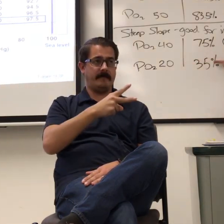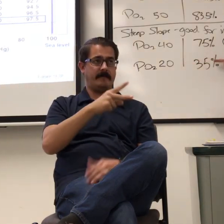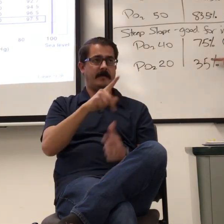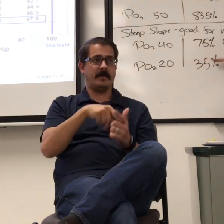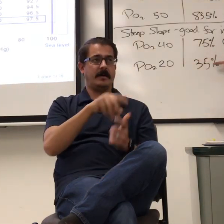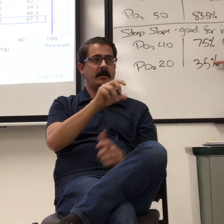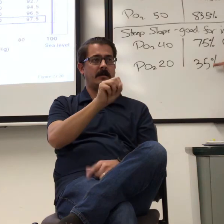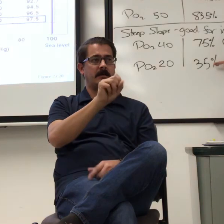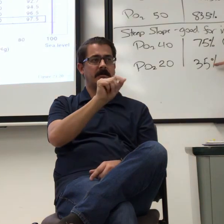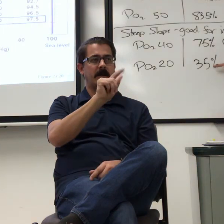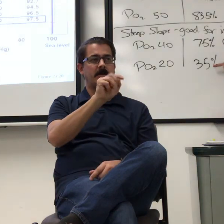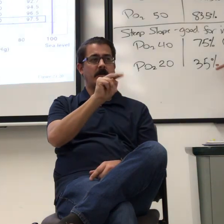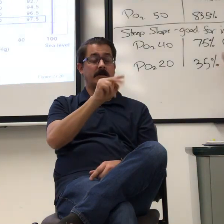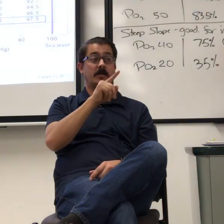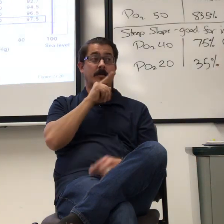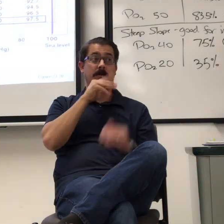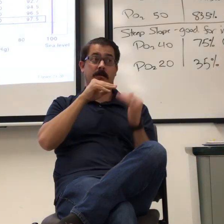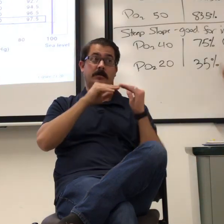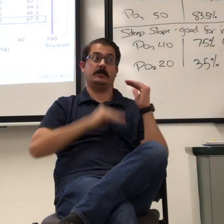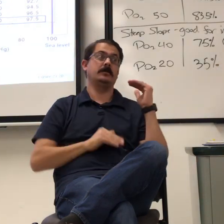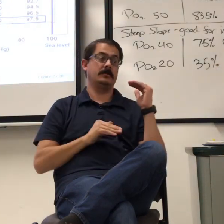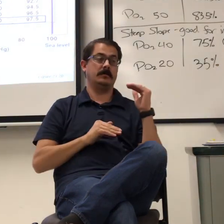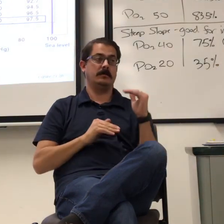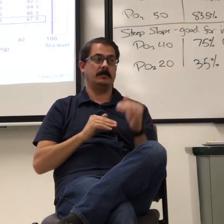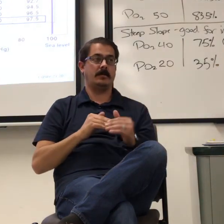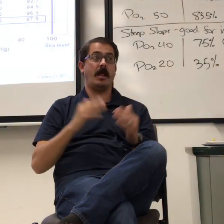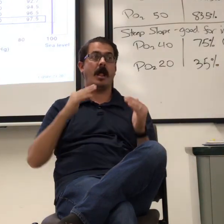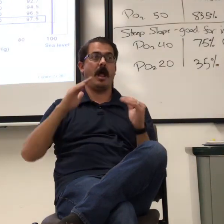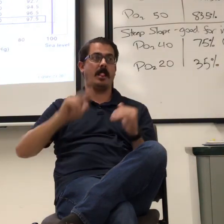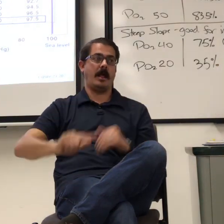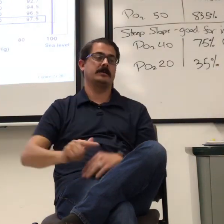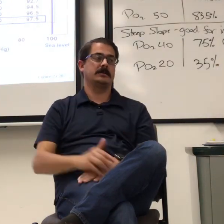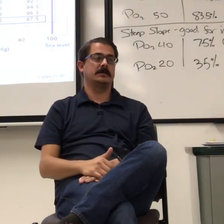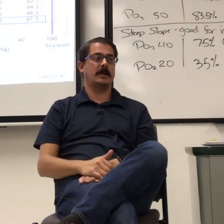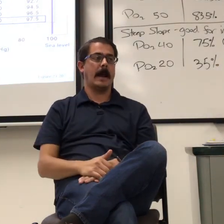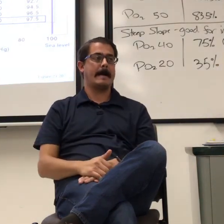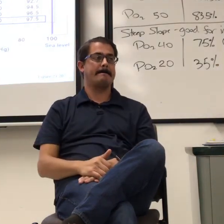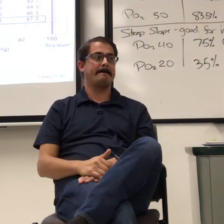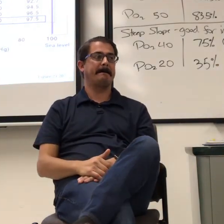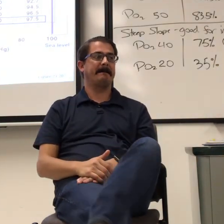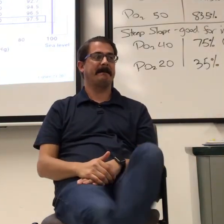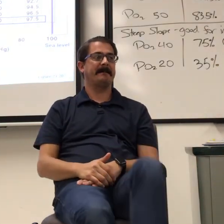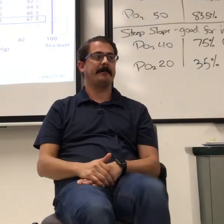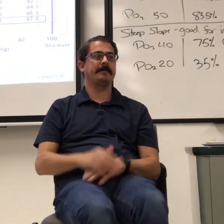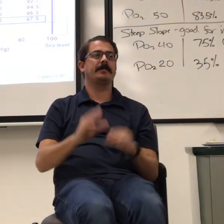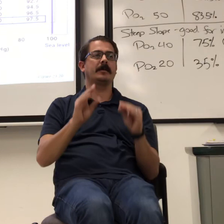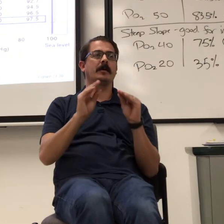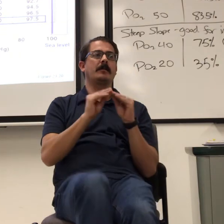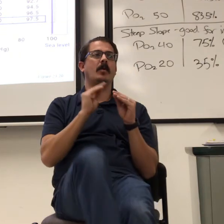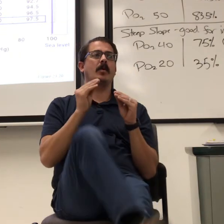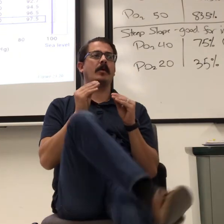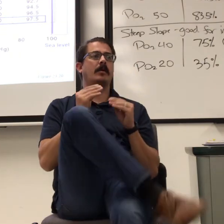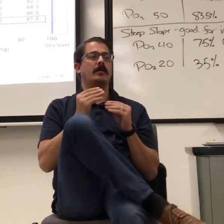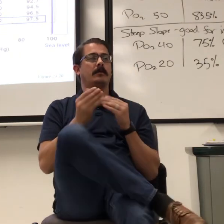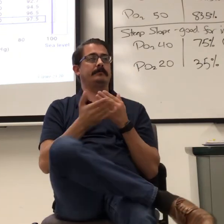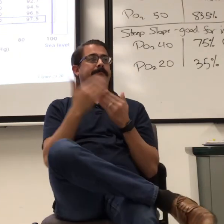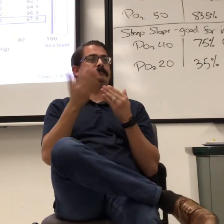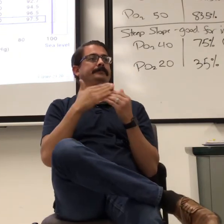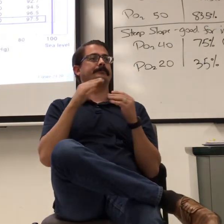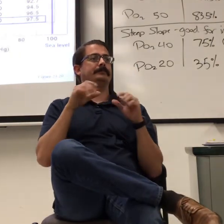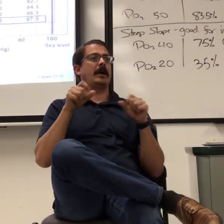saturation is way less, basically. Well, you can see the numbers. You're more efficient at dropping it off.